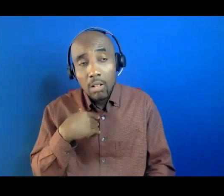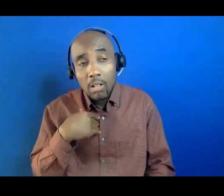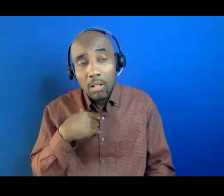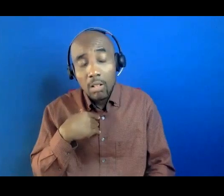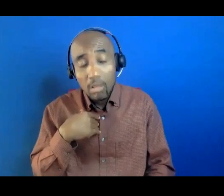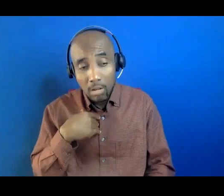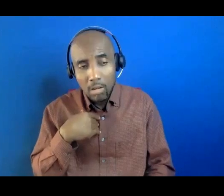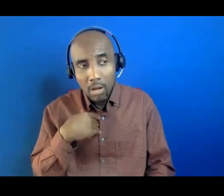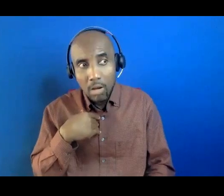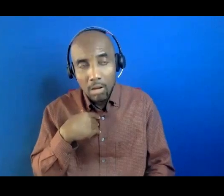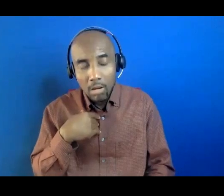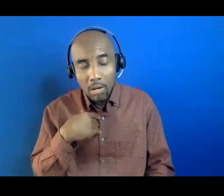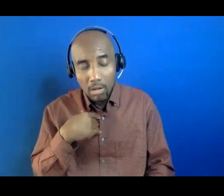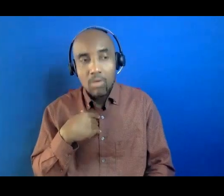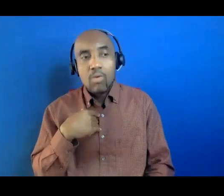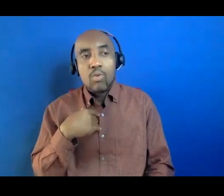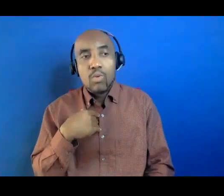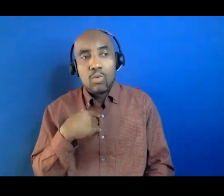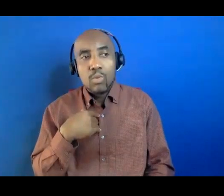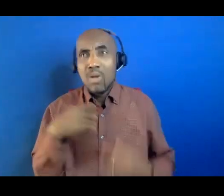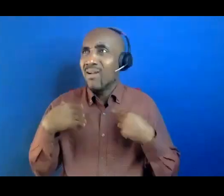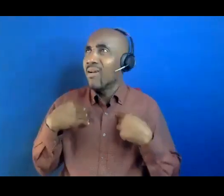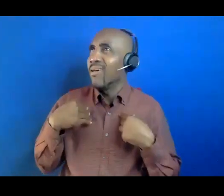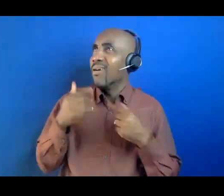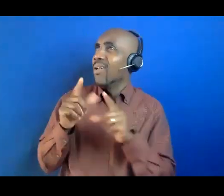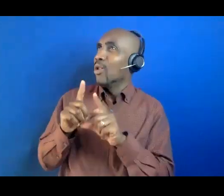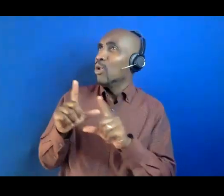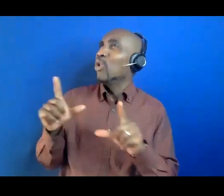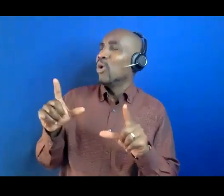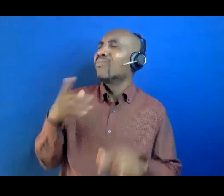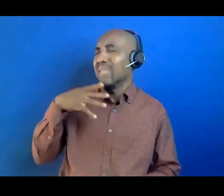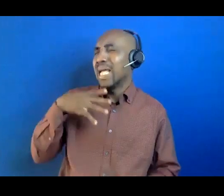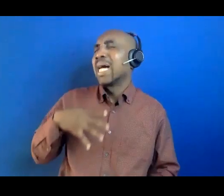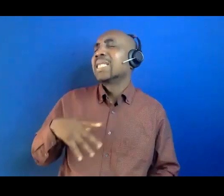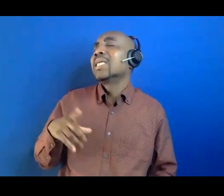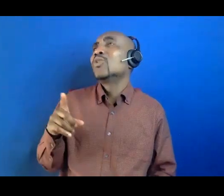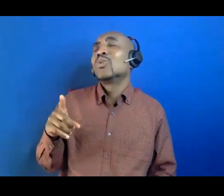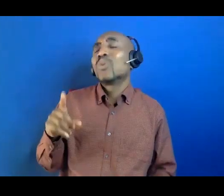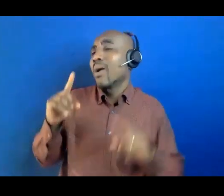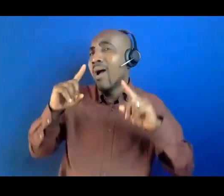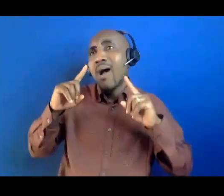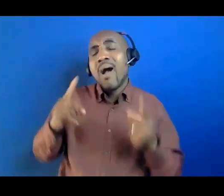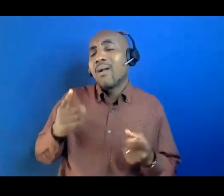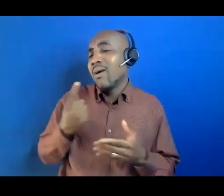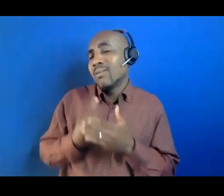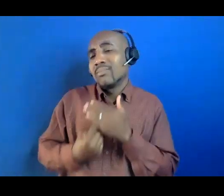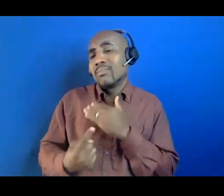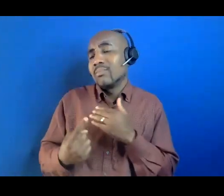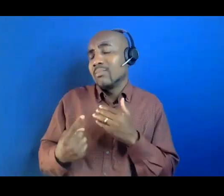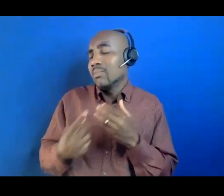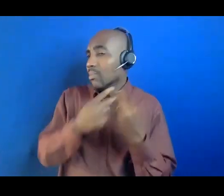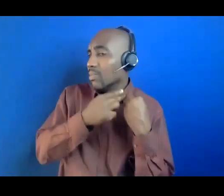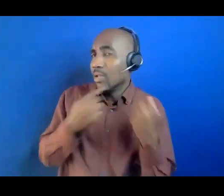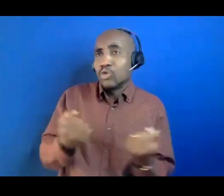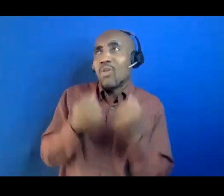And as that happened, I think I just said, Lord, I need you. I can't do this in my own strength. I